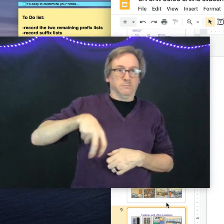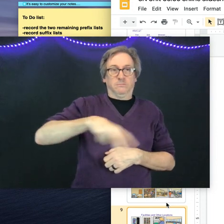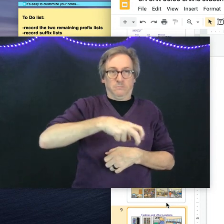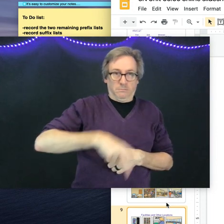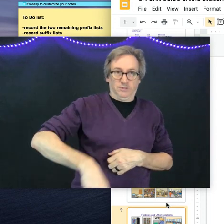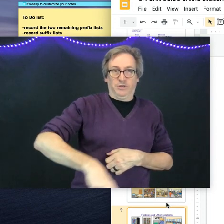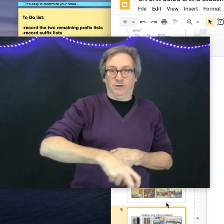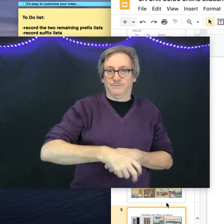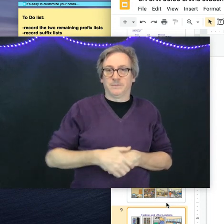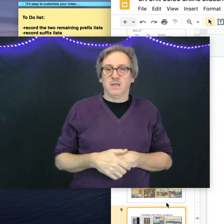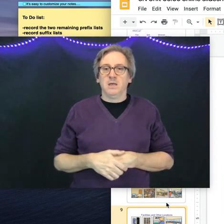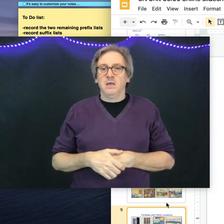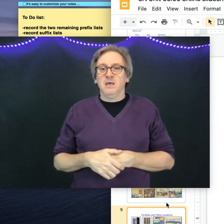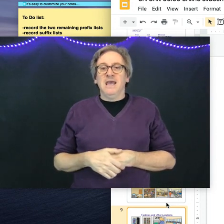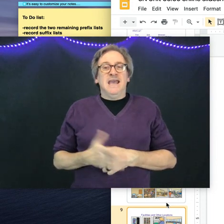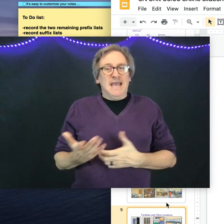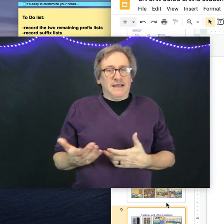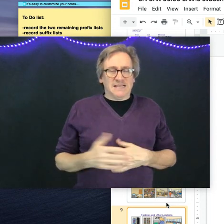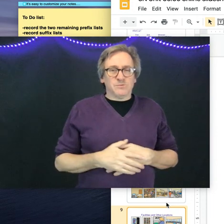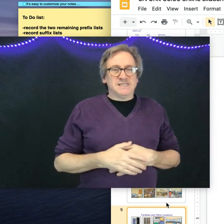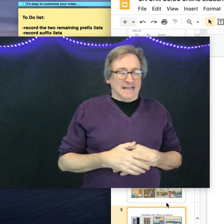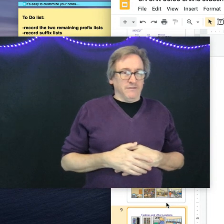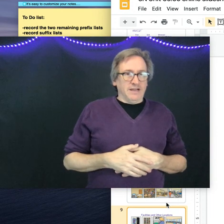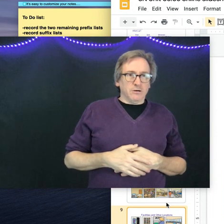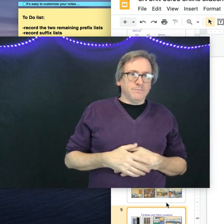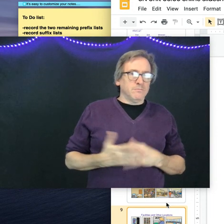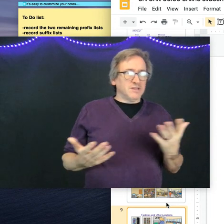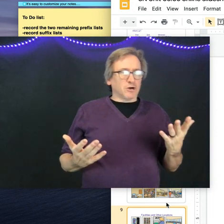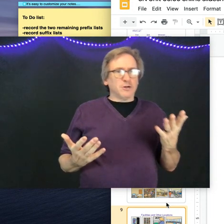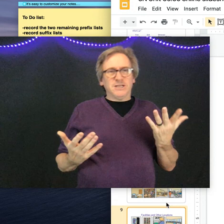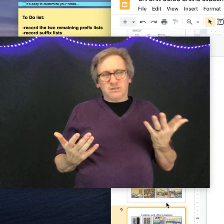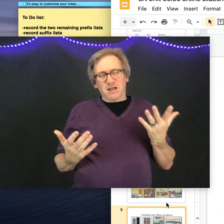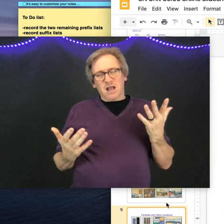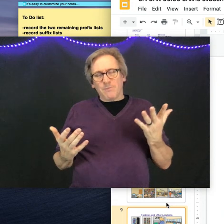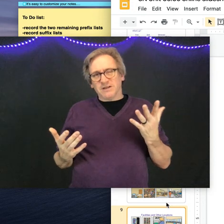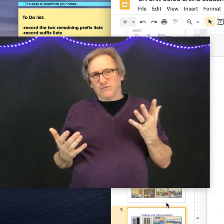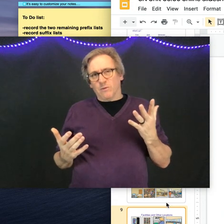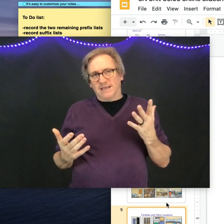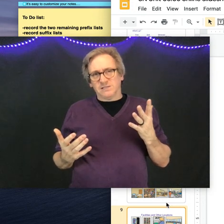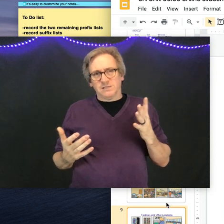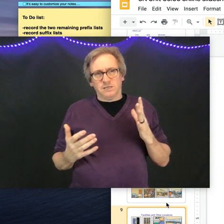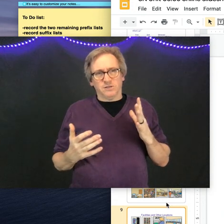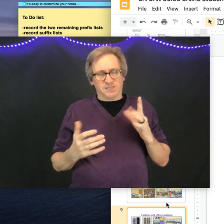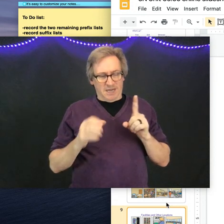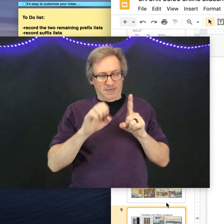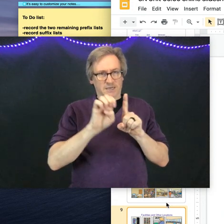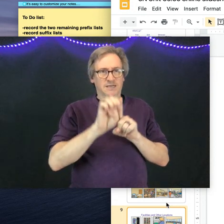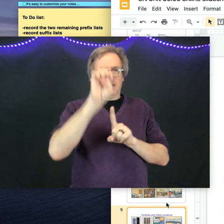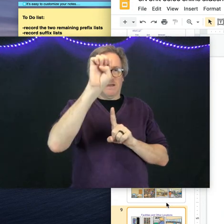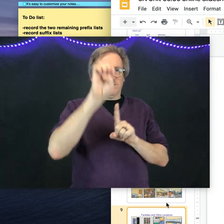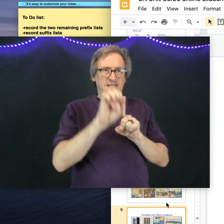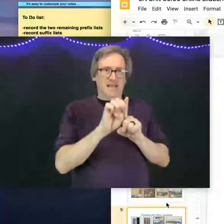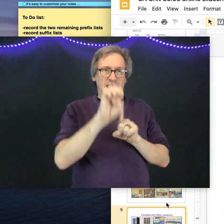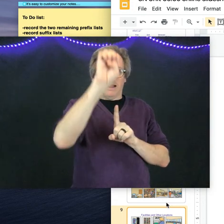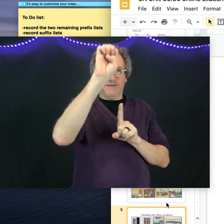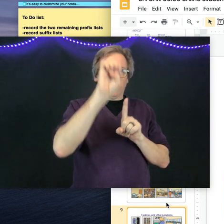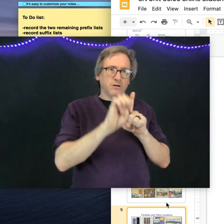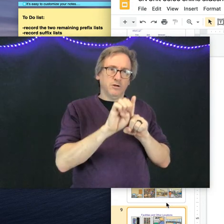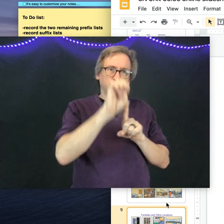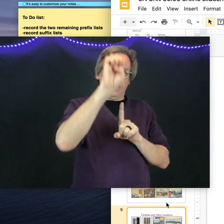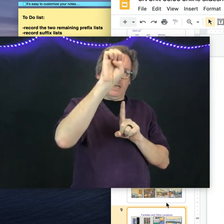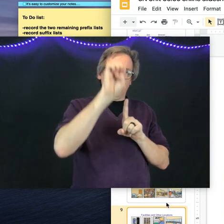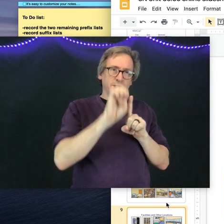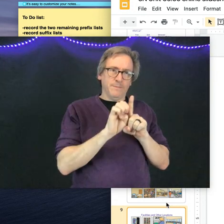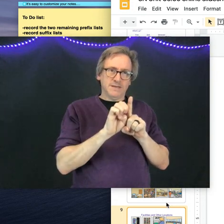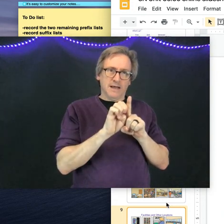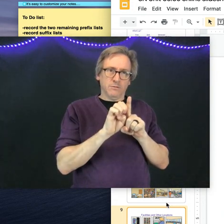Stairs, circular. The last one's elevator. There are going to be a couple of different ways you'll sign. I've seen elevator